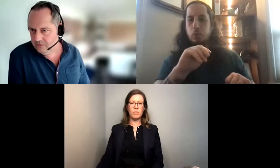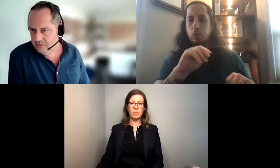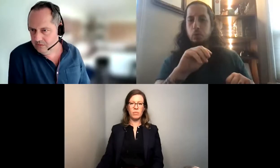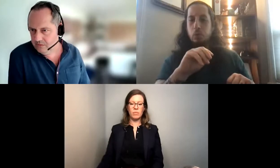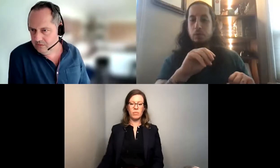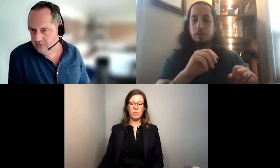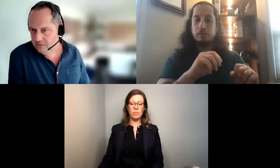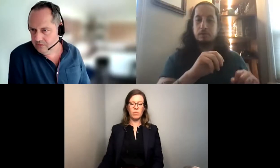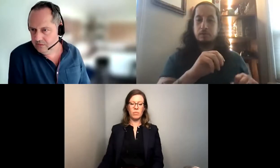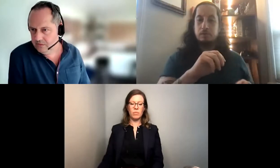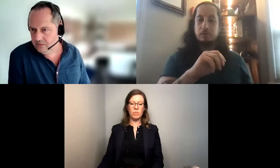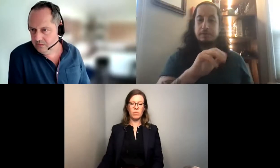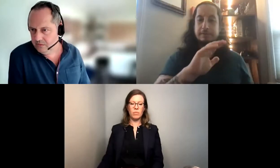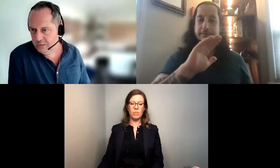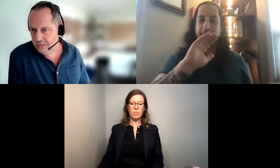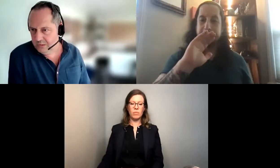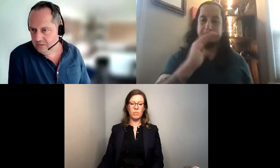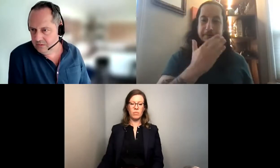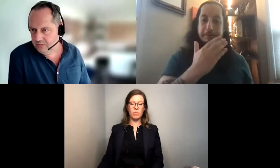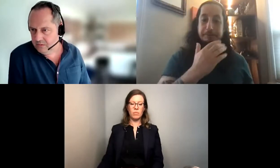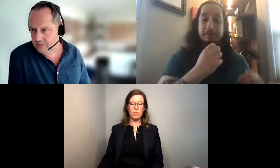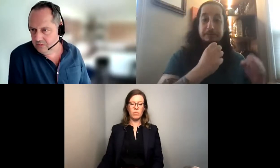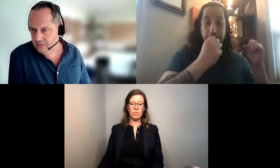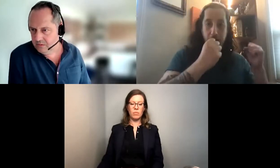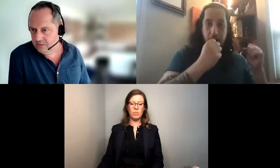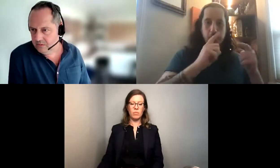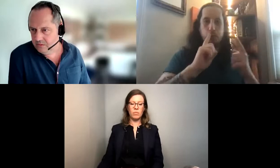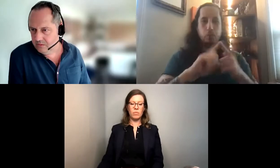asked about if it's possible